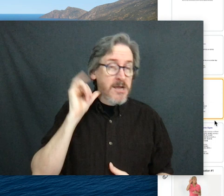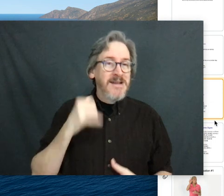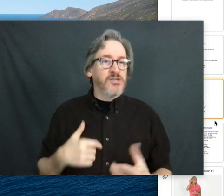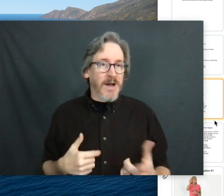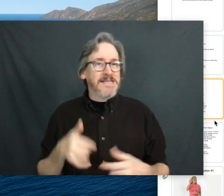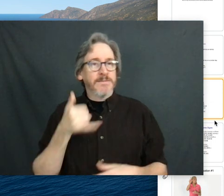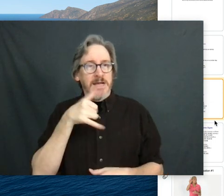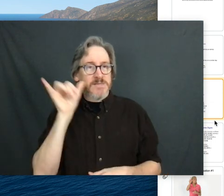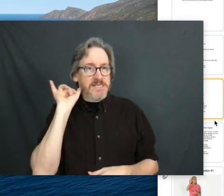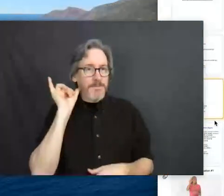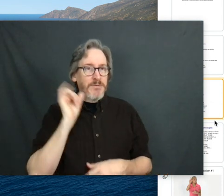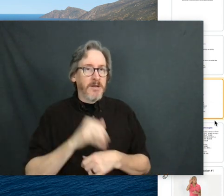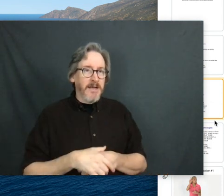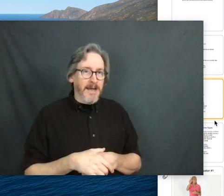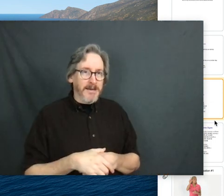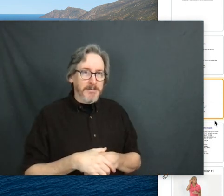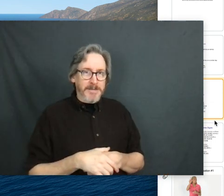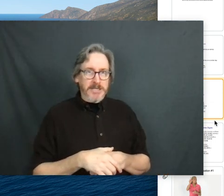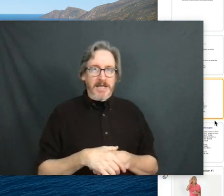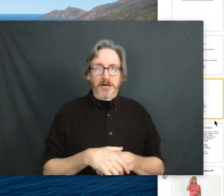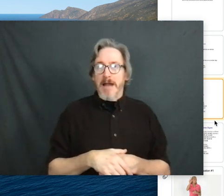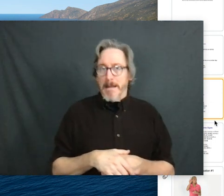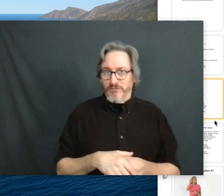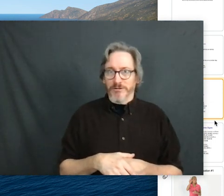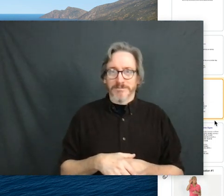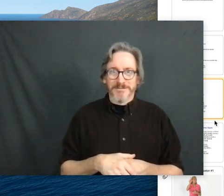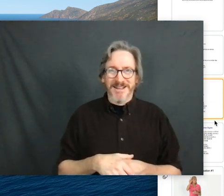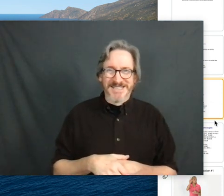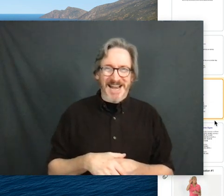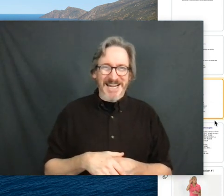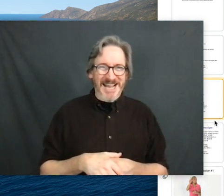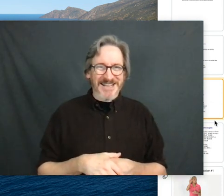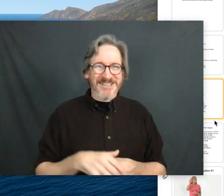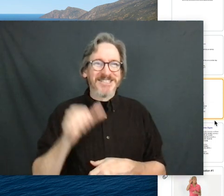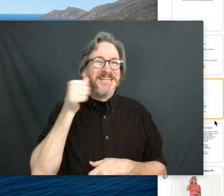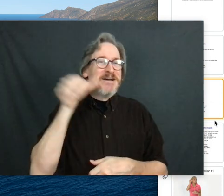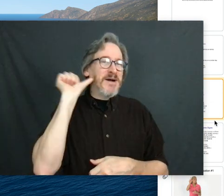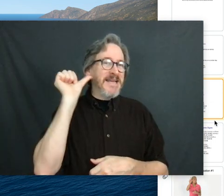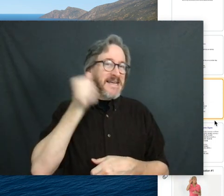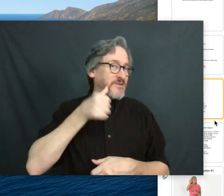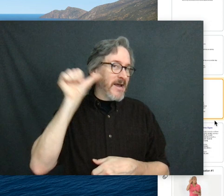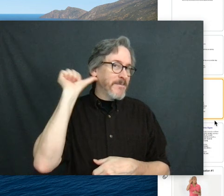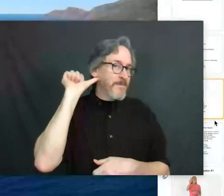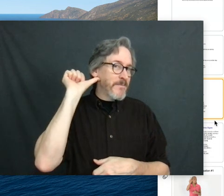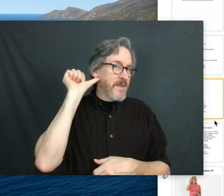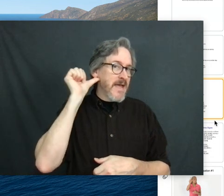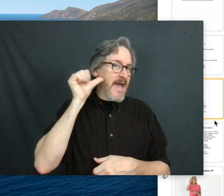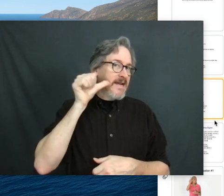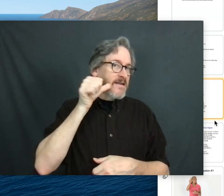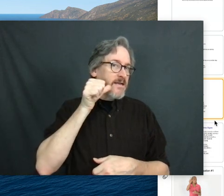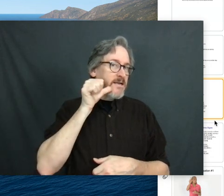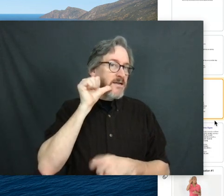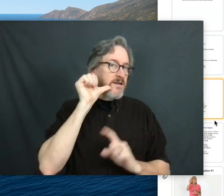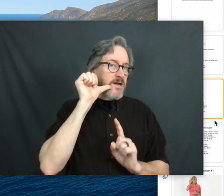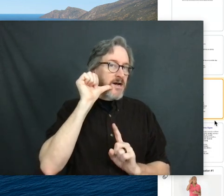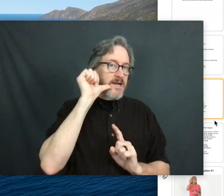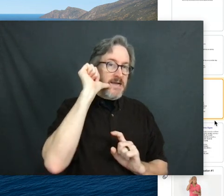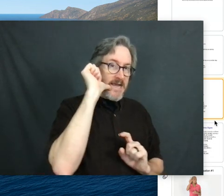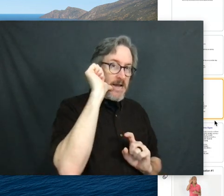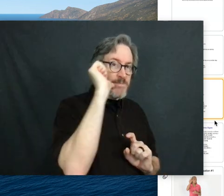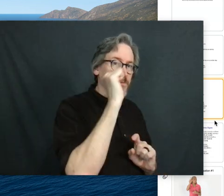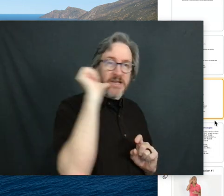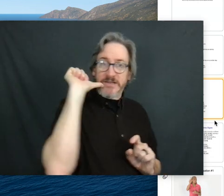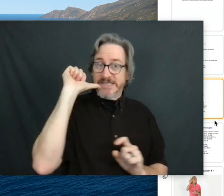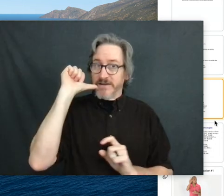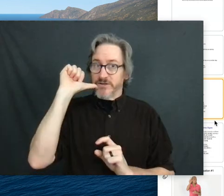yesterday. So I sometimes slip and catch a lot of crap for signing English. But yesterday, and